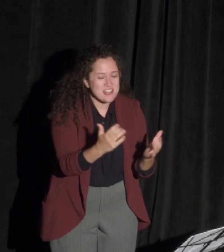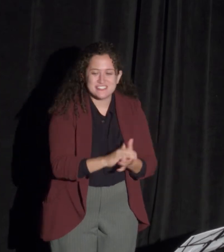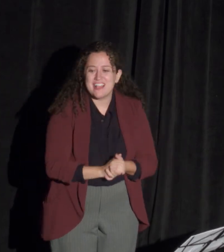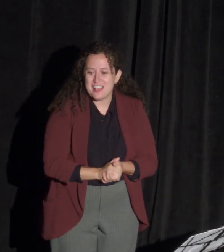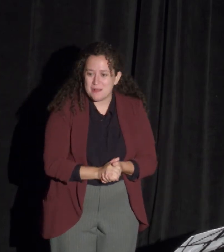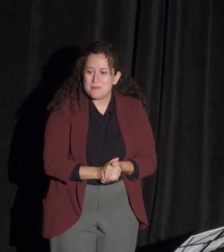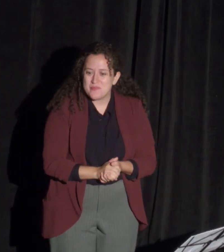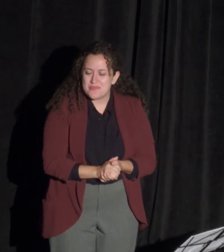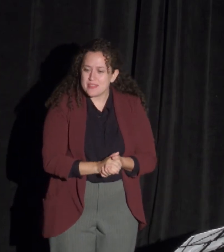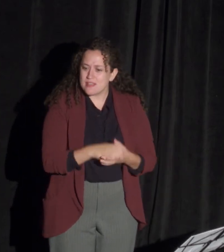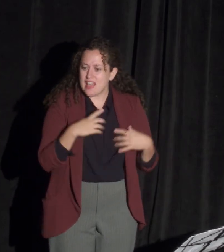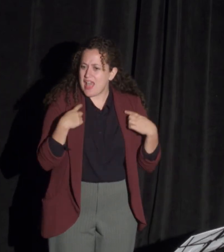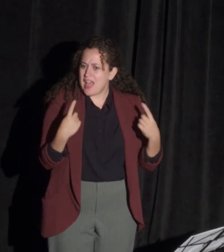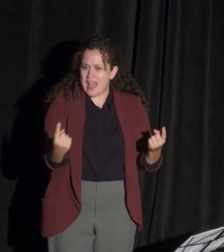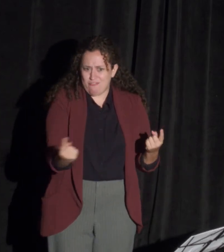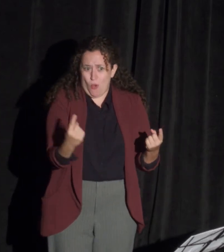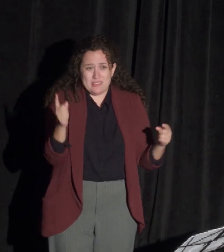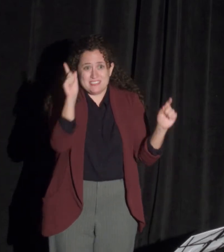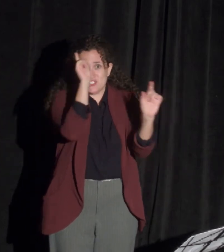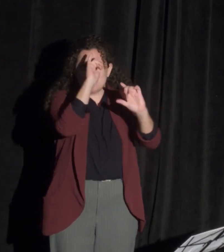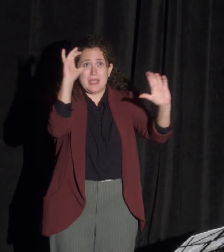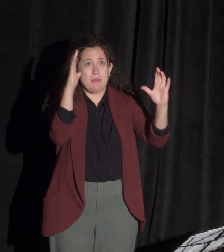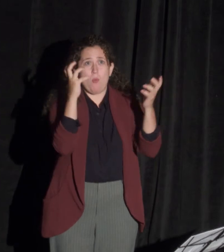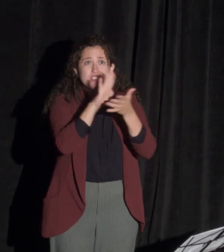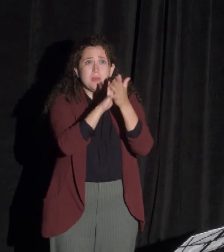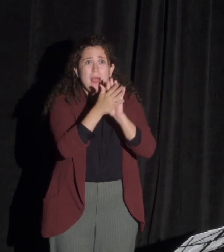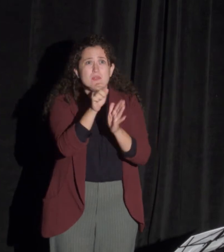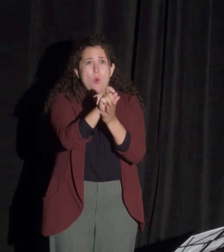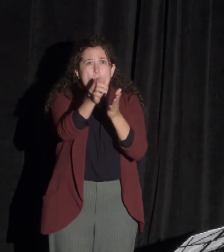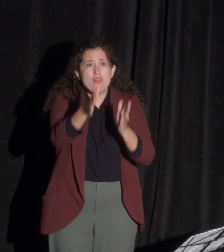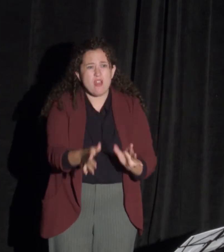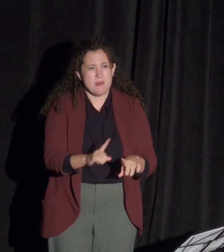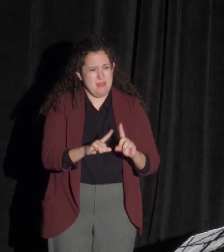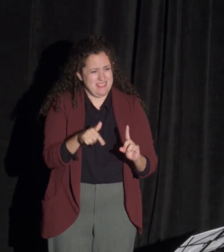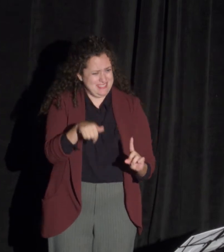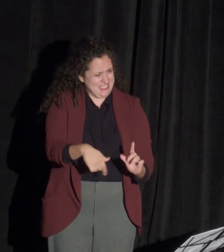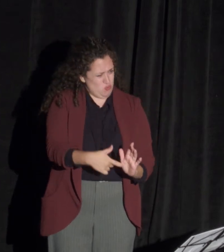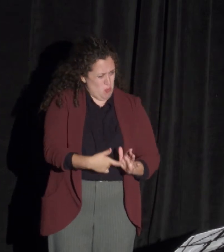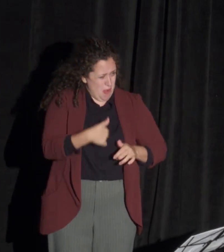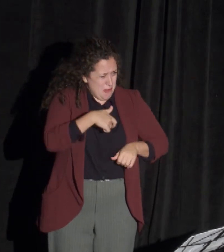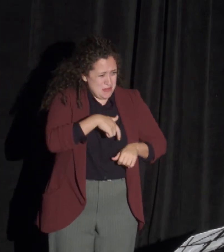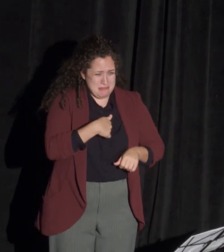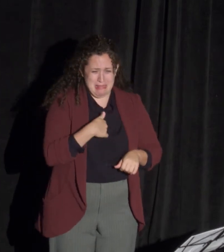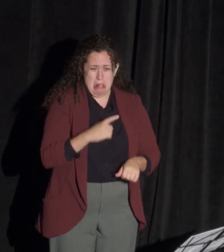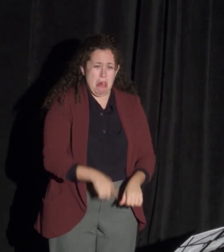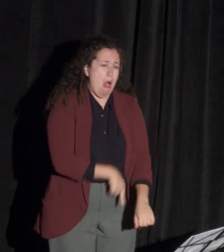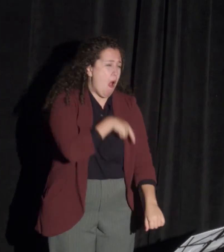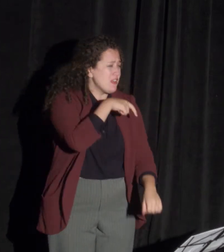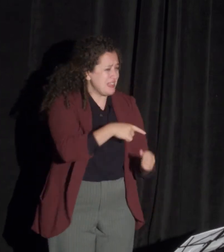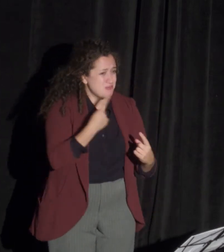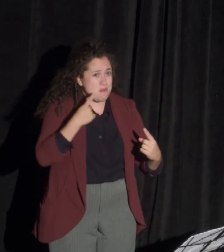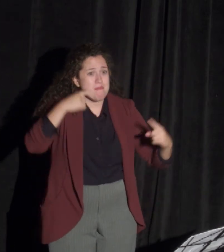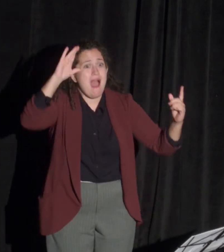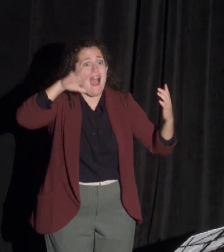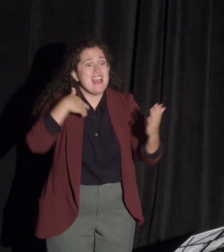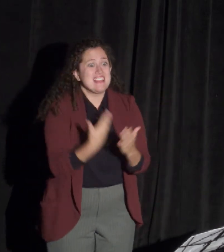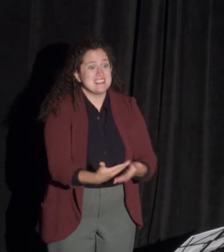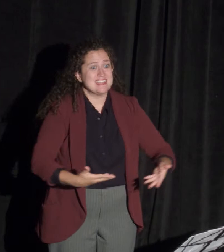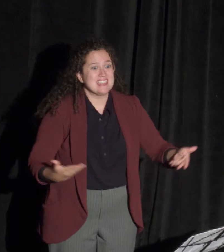I always dreamed of being an author, but this took me so long to get here. I was always so envious of my friends